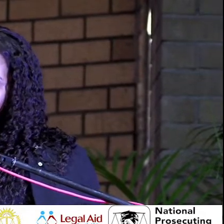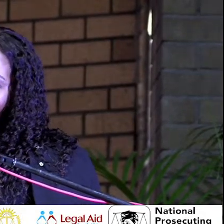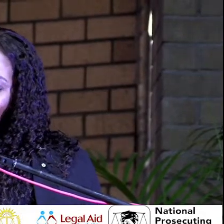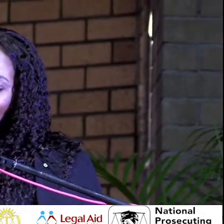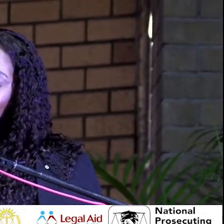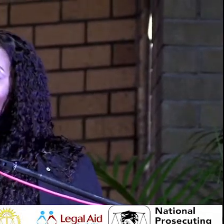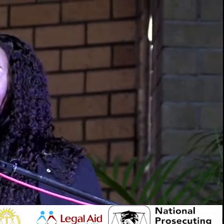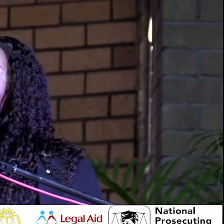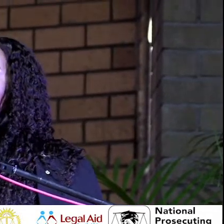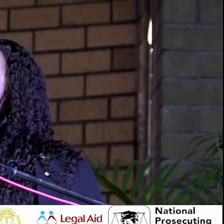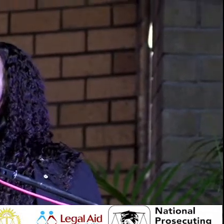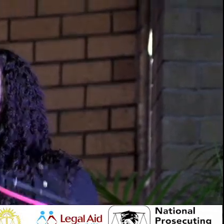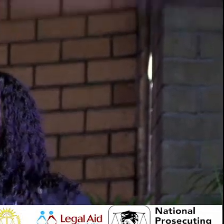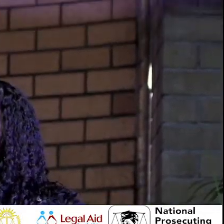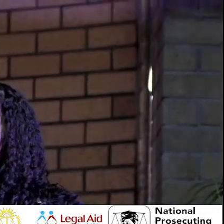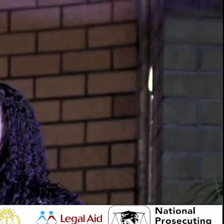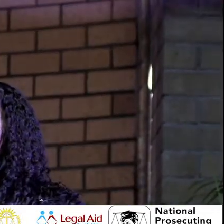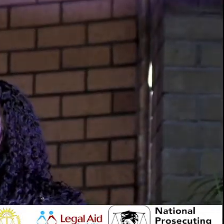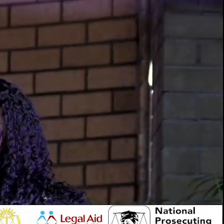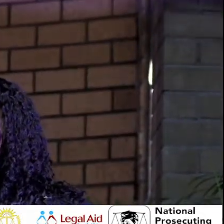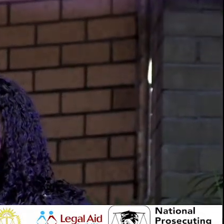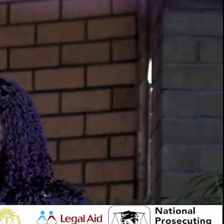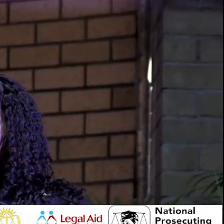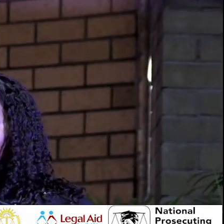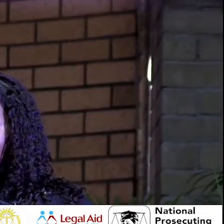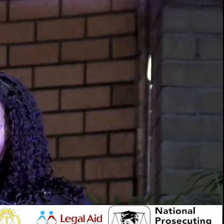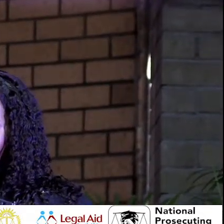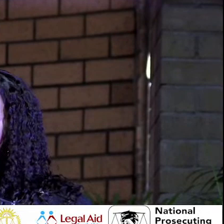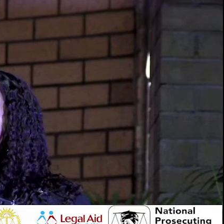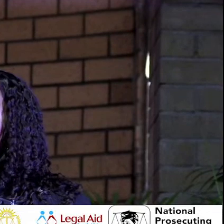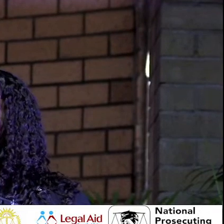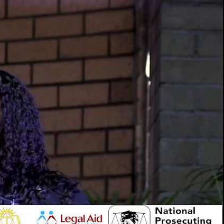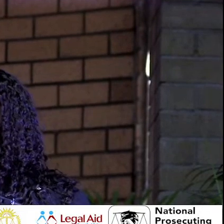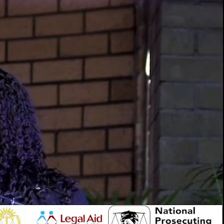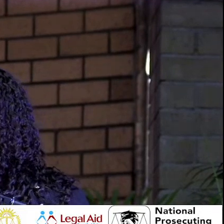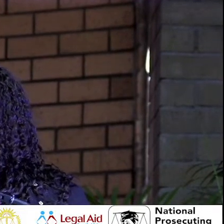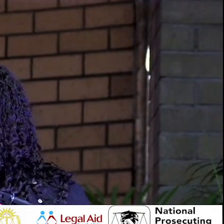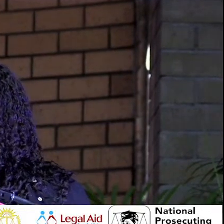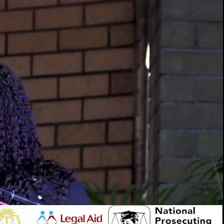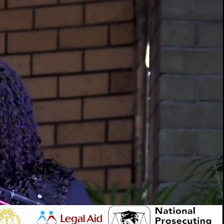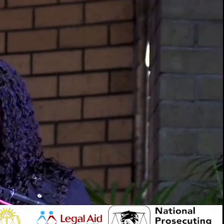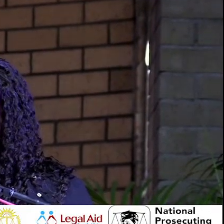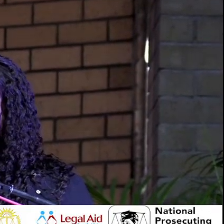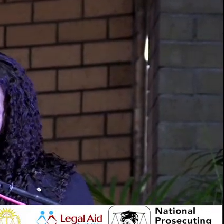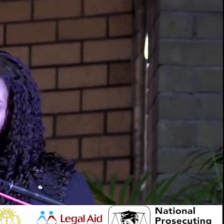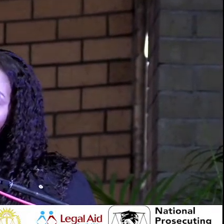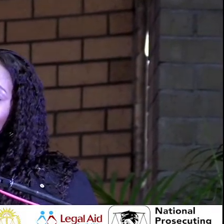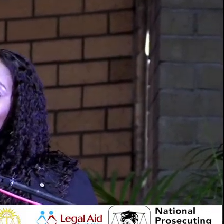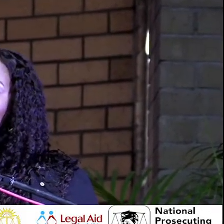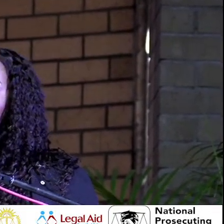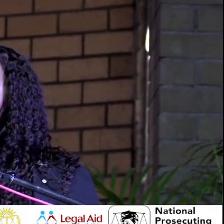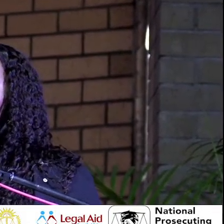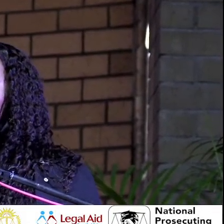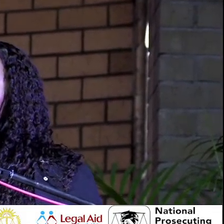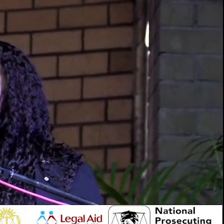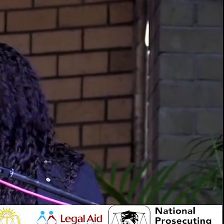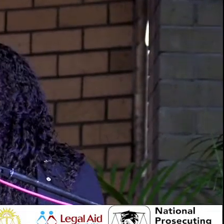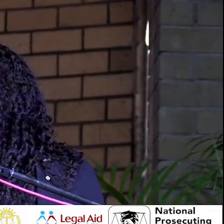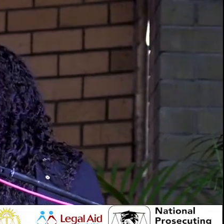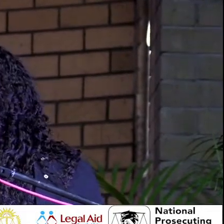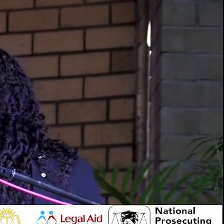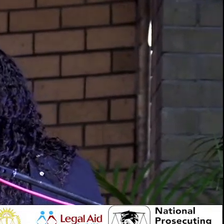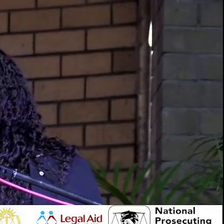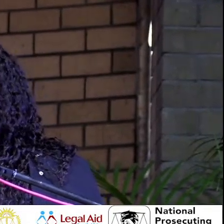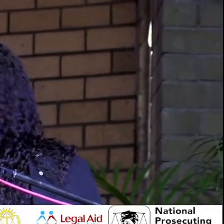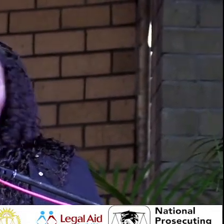ndiyenzile abantu funeke benalo ulwazi ngalo lonke ixesha ngokupheleleyo malunga namatyala abawuvulayo kuba ixesha elinintsi abahlali ke ngoku